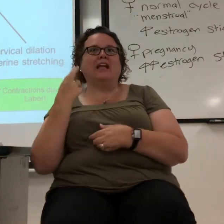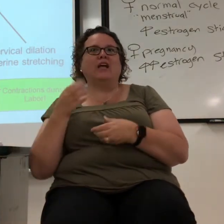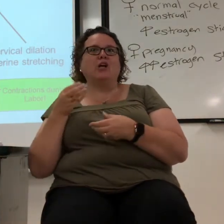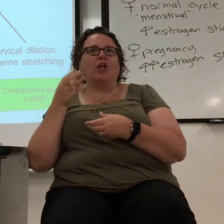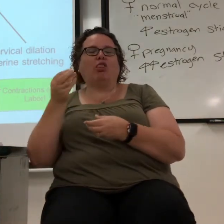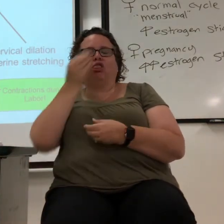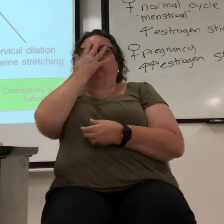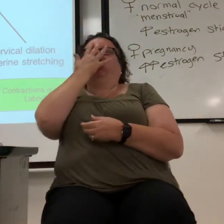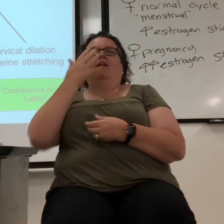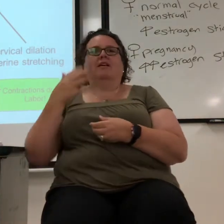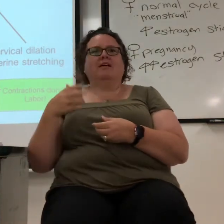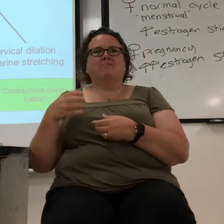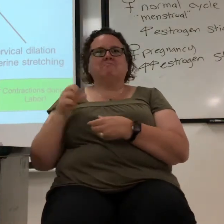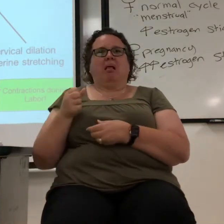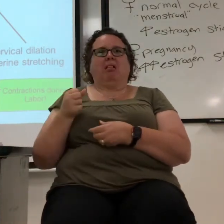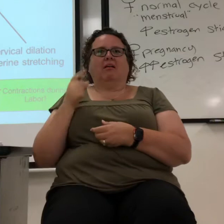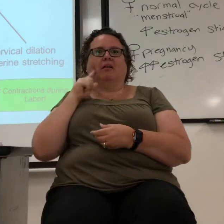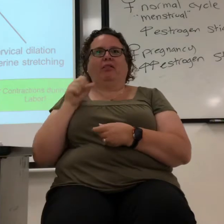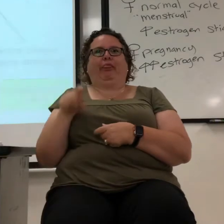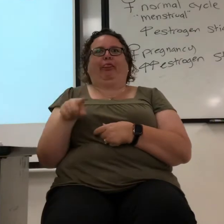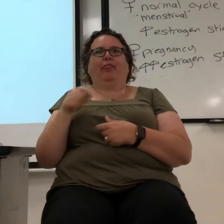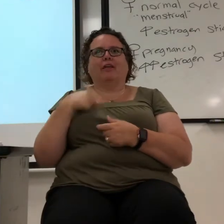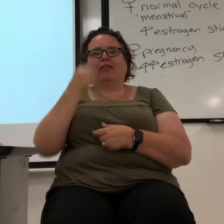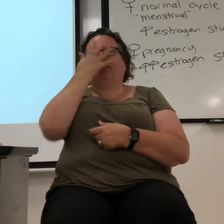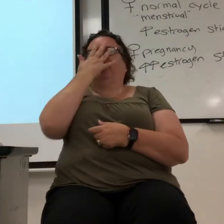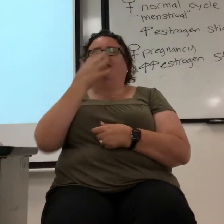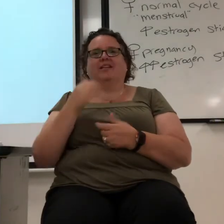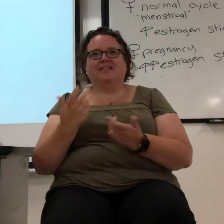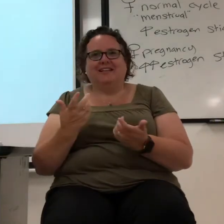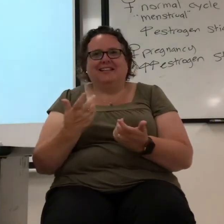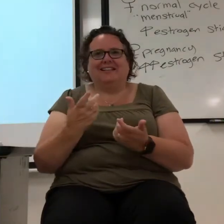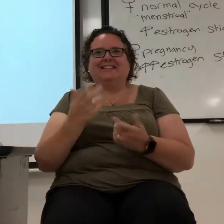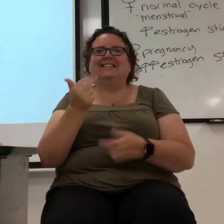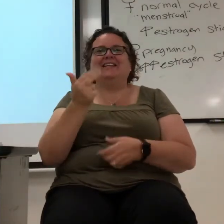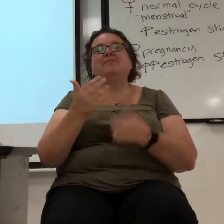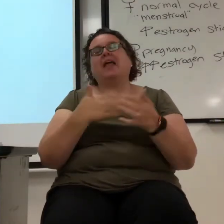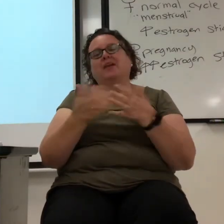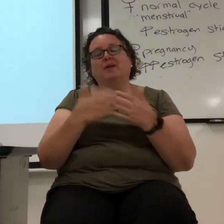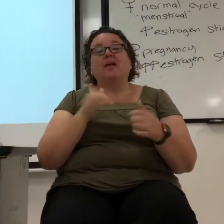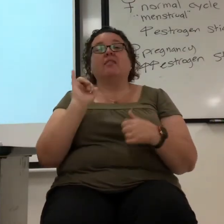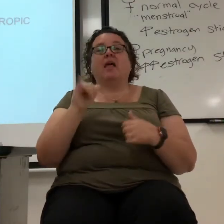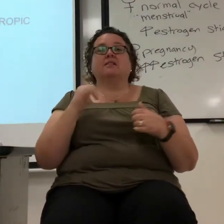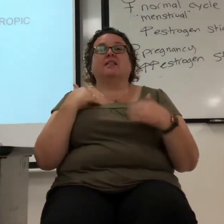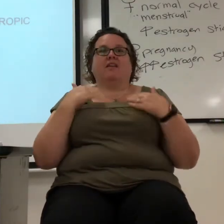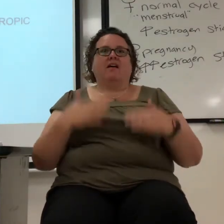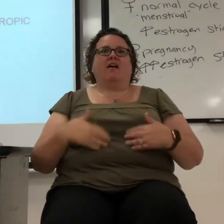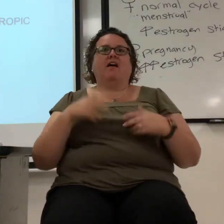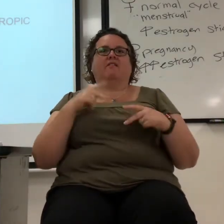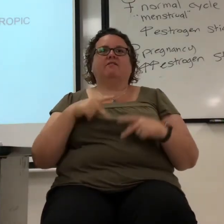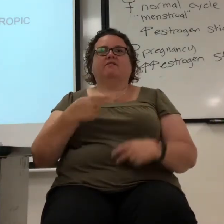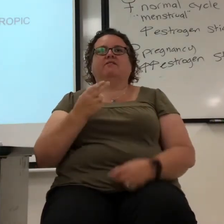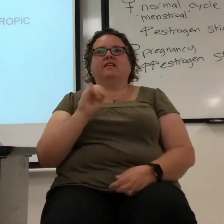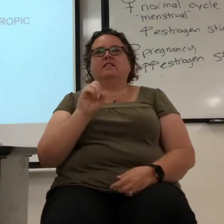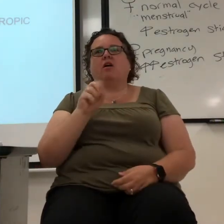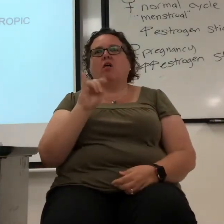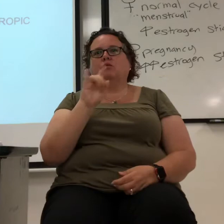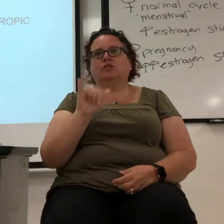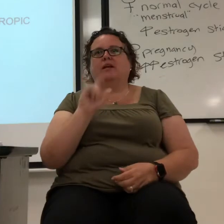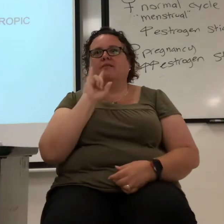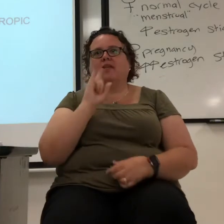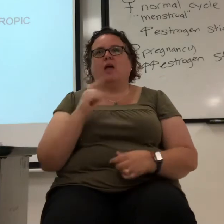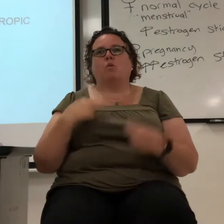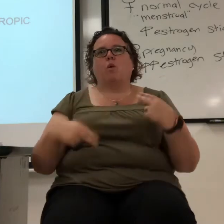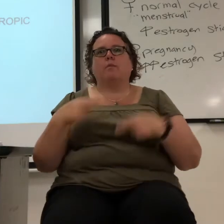Milk comes out of it. If you think about it, you'll get it if you don't get it. Okay, well anyways, that's the physiology of those hormones. And I didn't do them all.